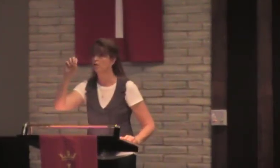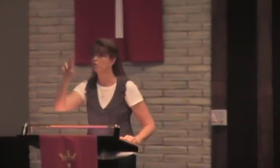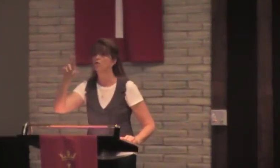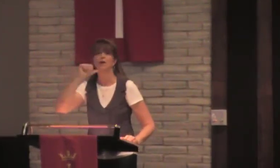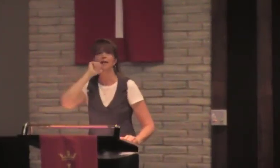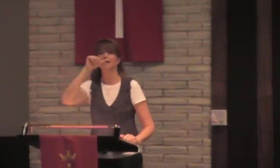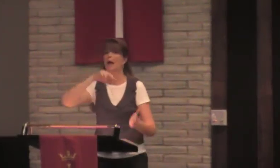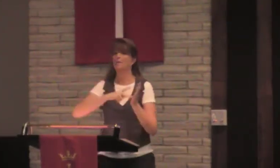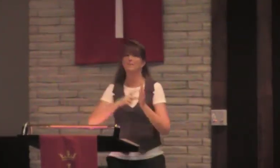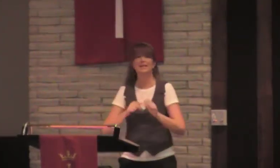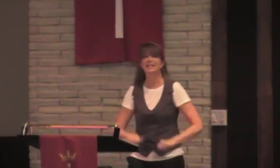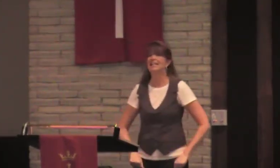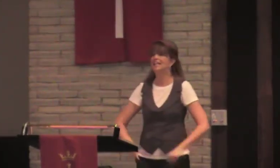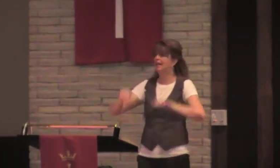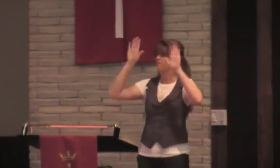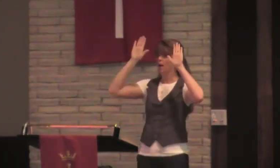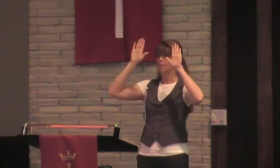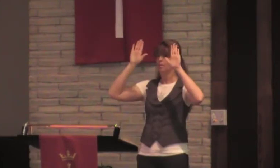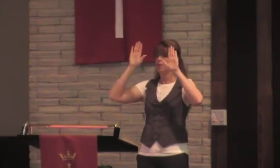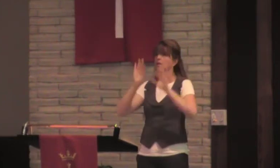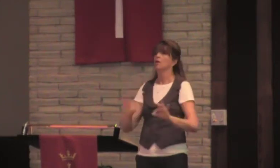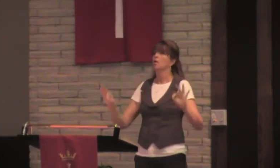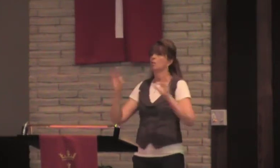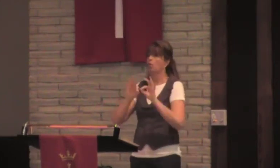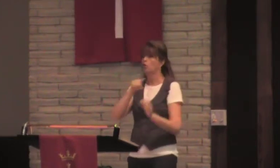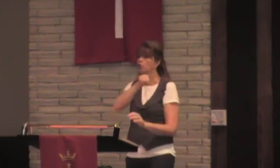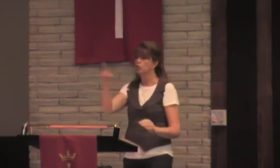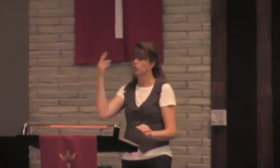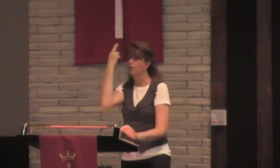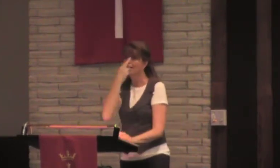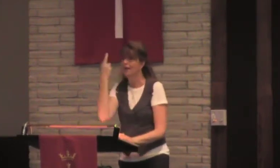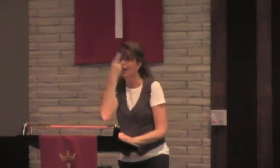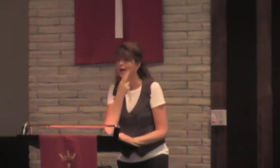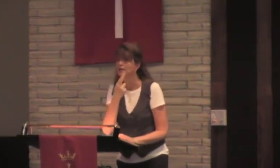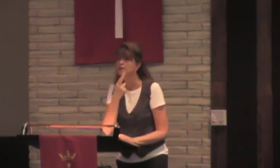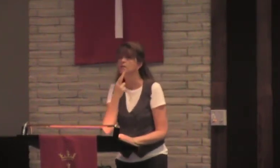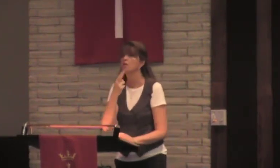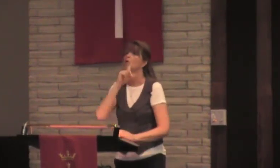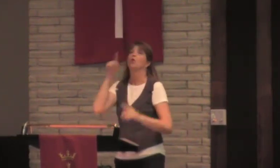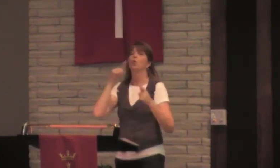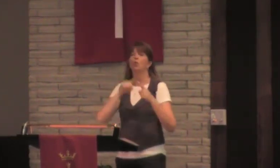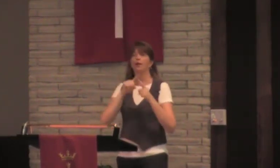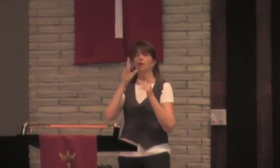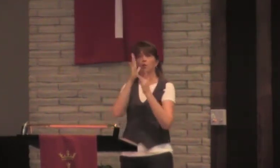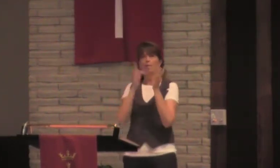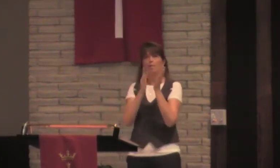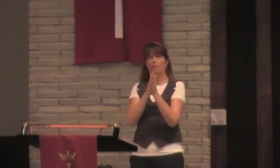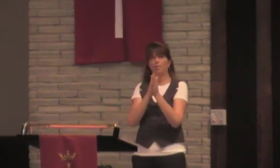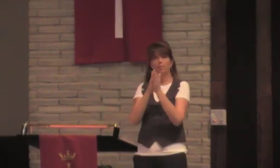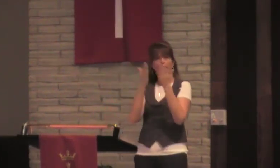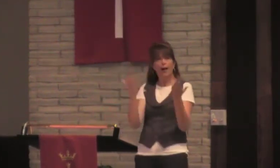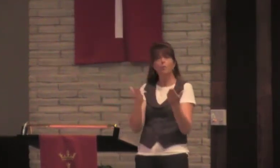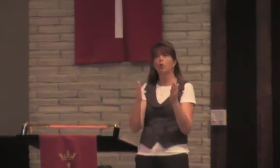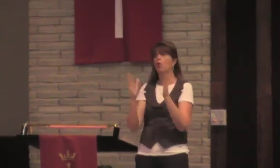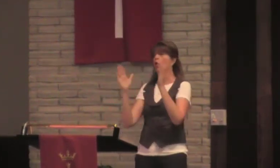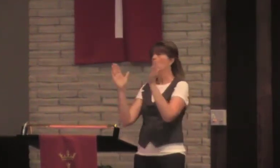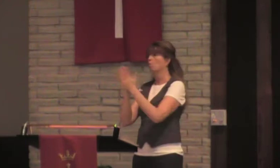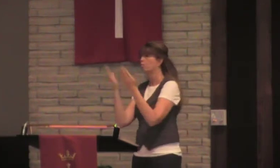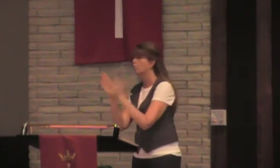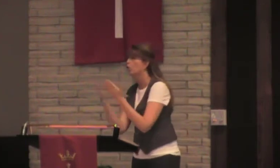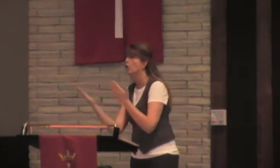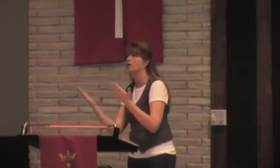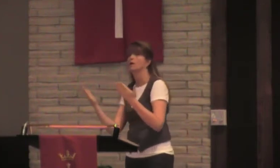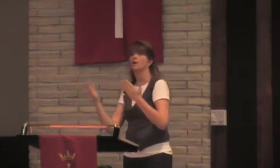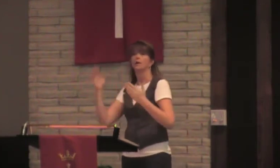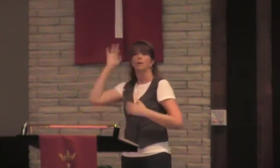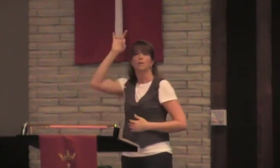sign because surrendering does not mean giving up. It's important that you realize